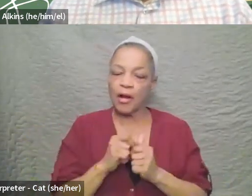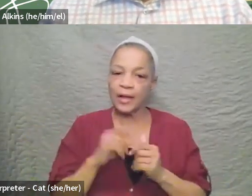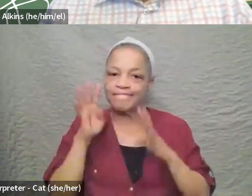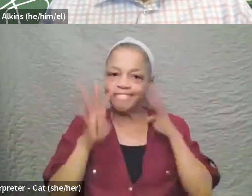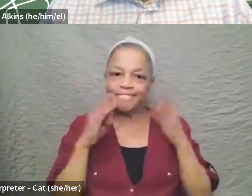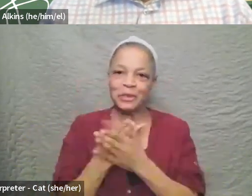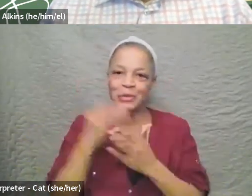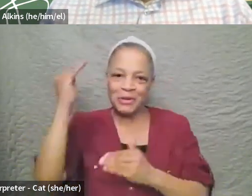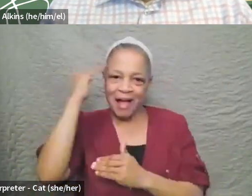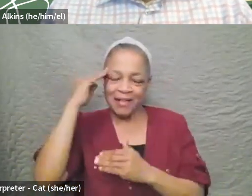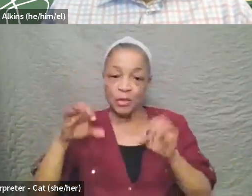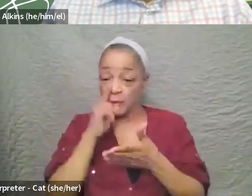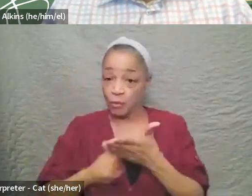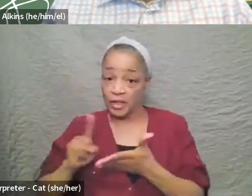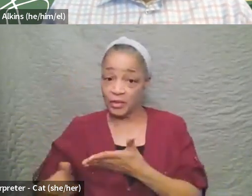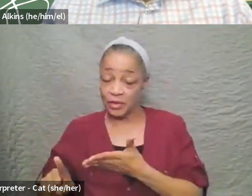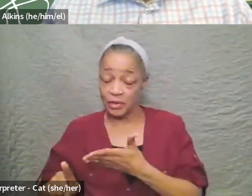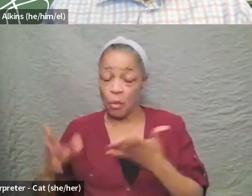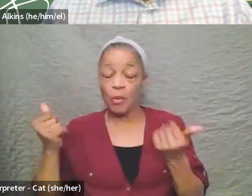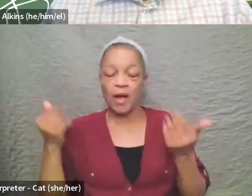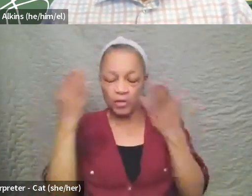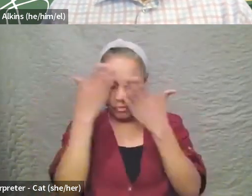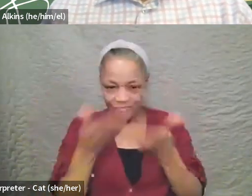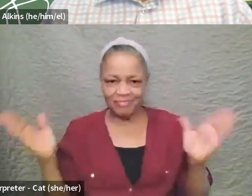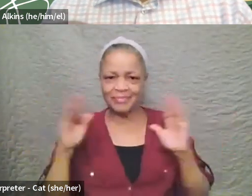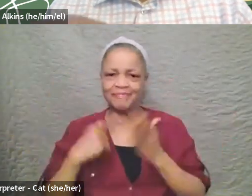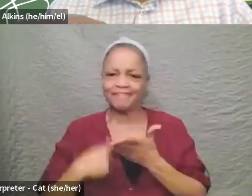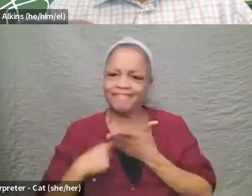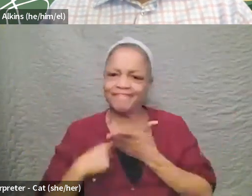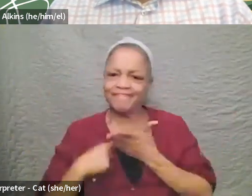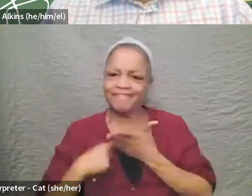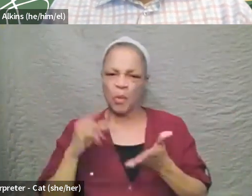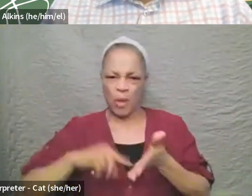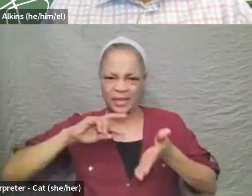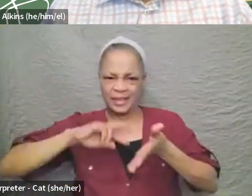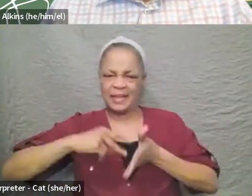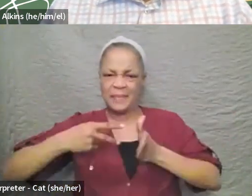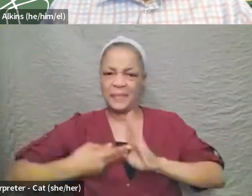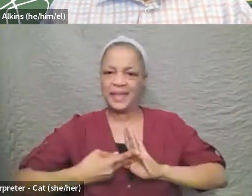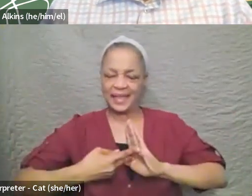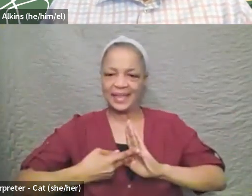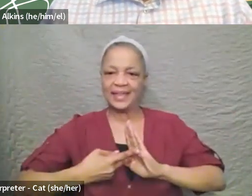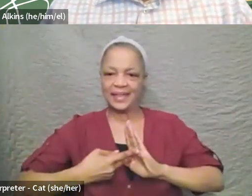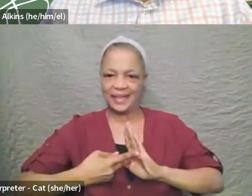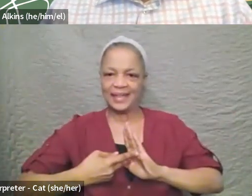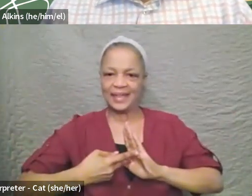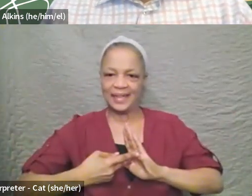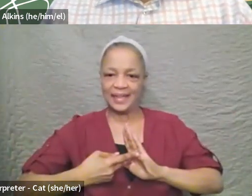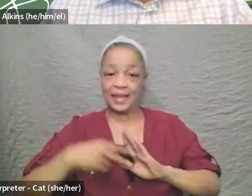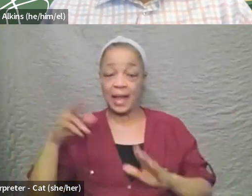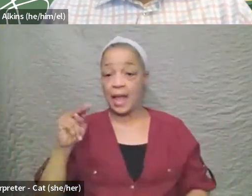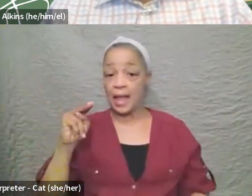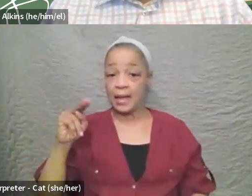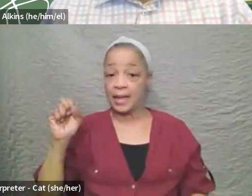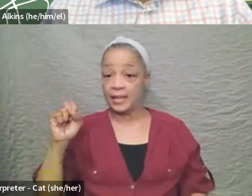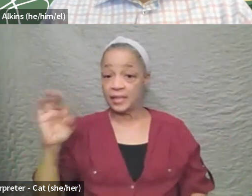the research. And so we want to have a conversation, like, what does it mean to, because the NSF goals